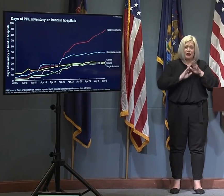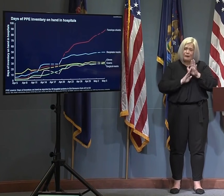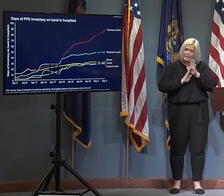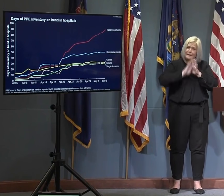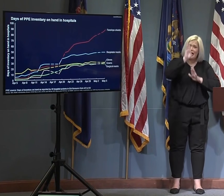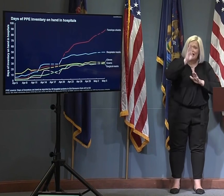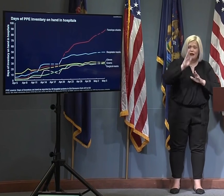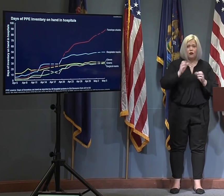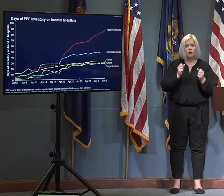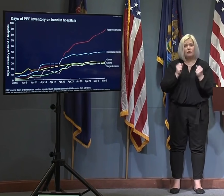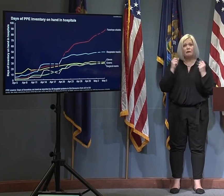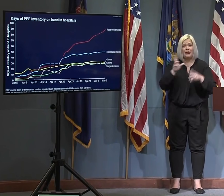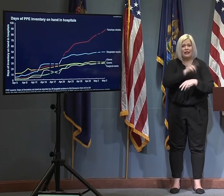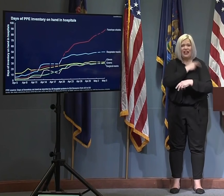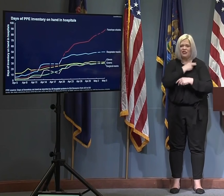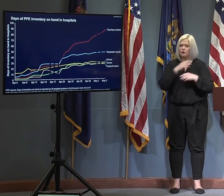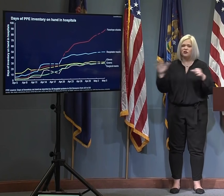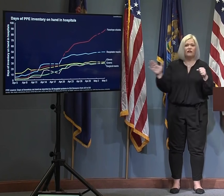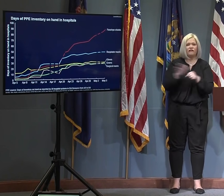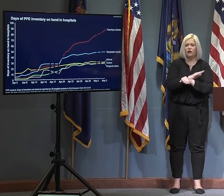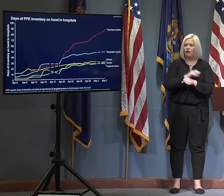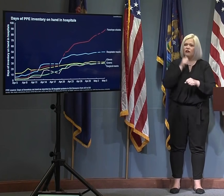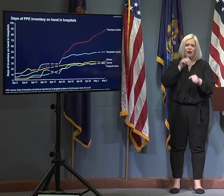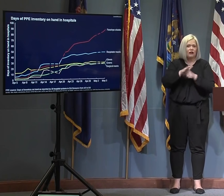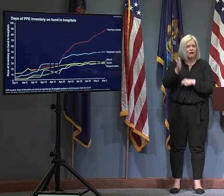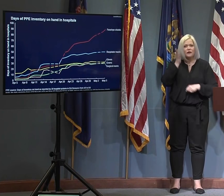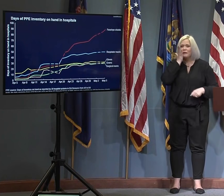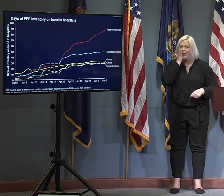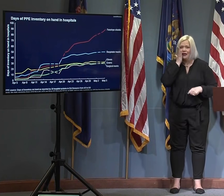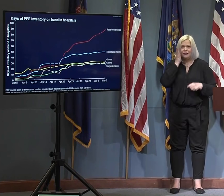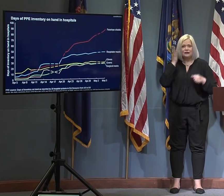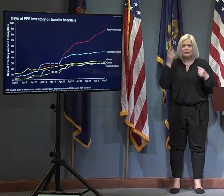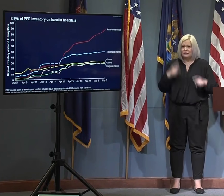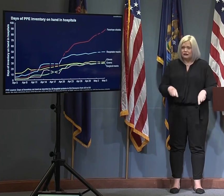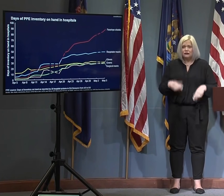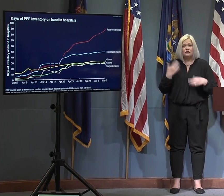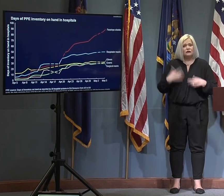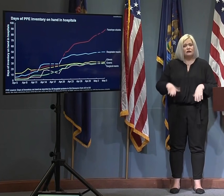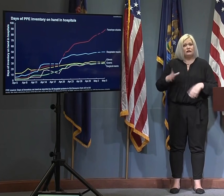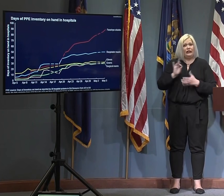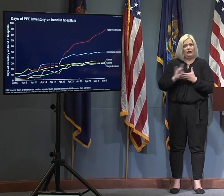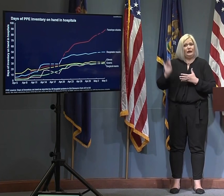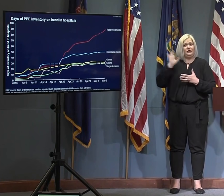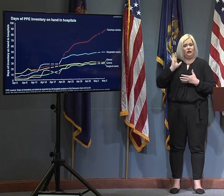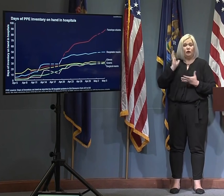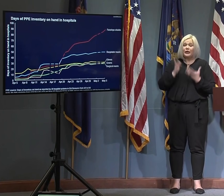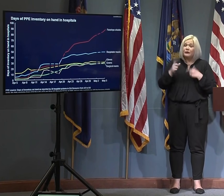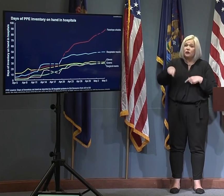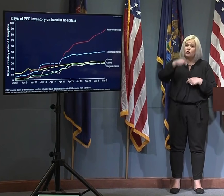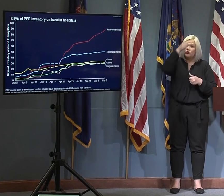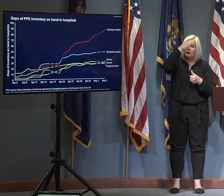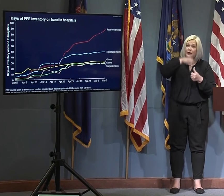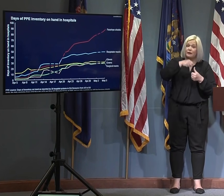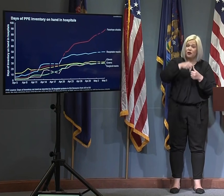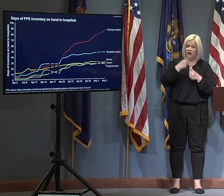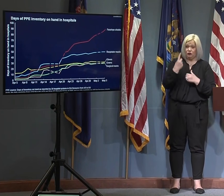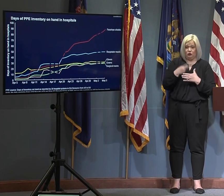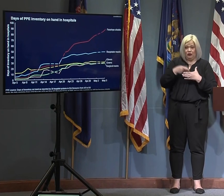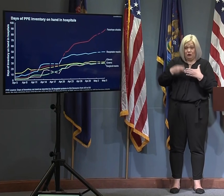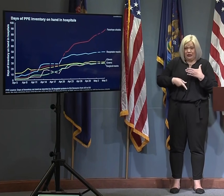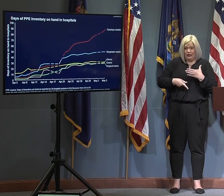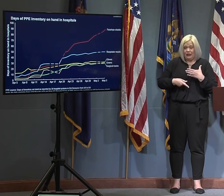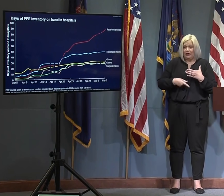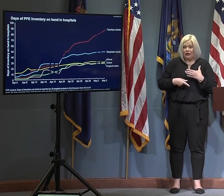at capacity immediately at the onset of this crisis. I bet you might remember that there was a weekend where we